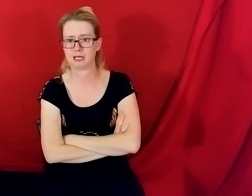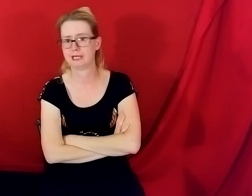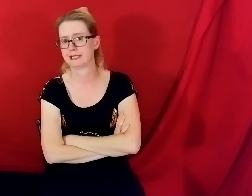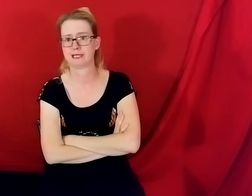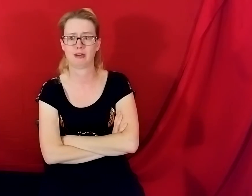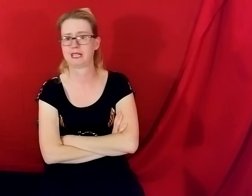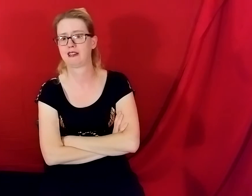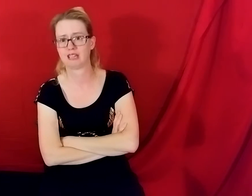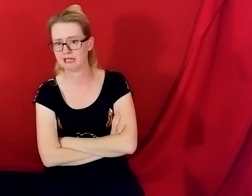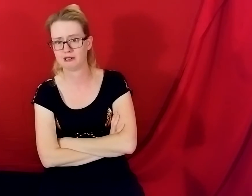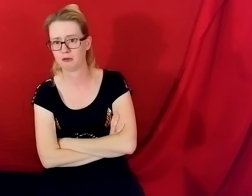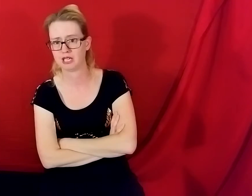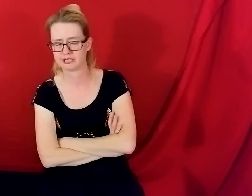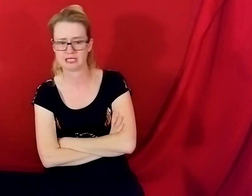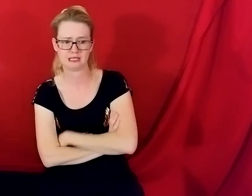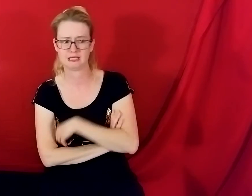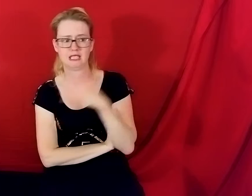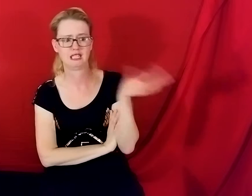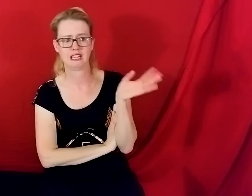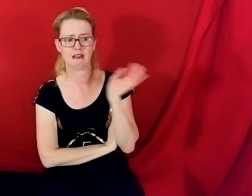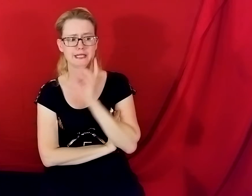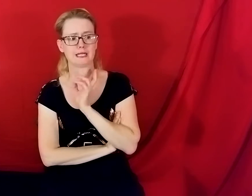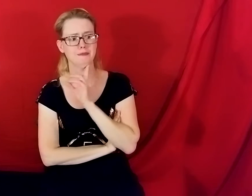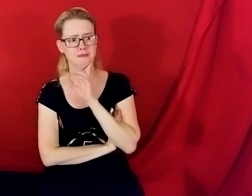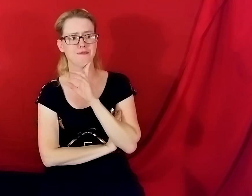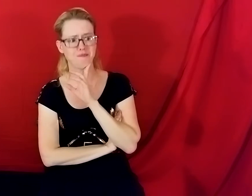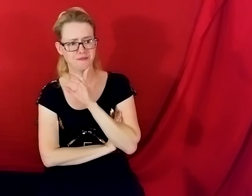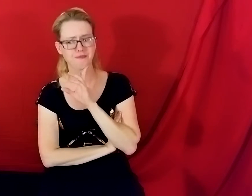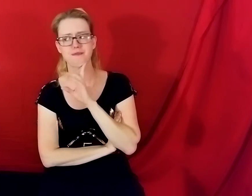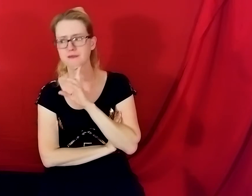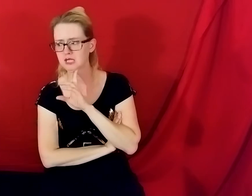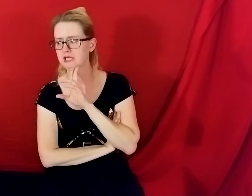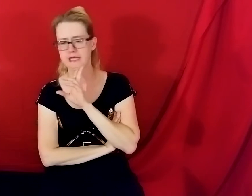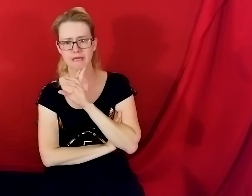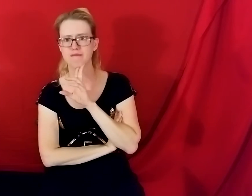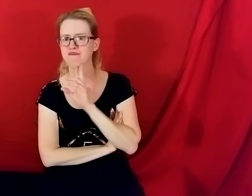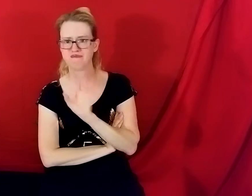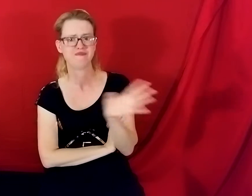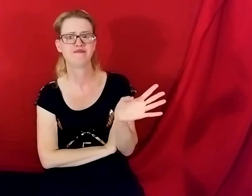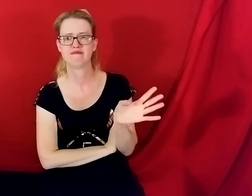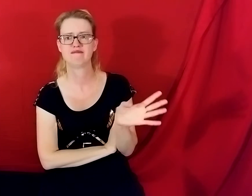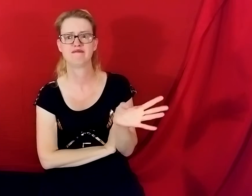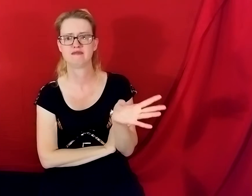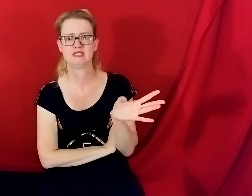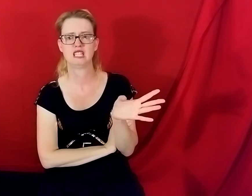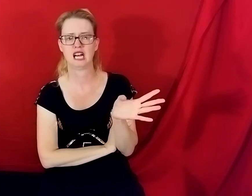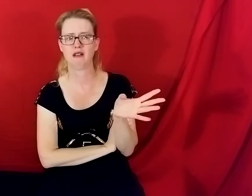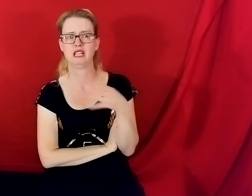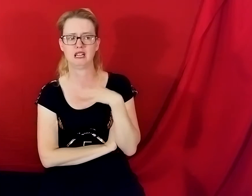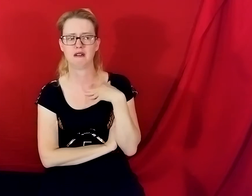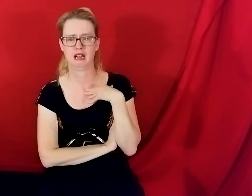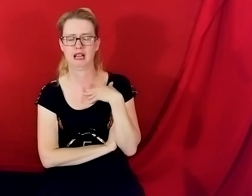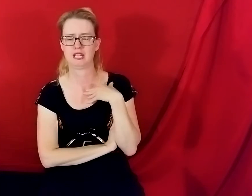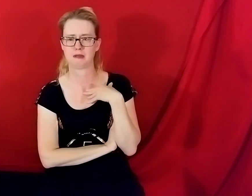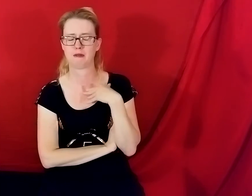and what they thought it was i was like hmm yep i you know as a female